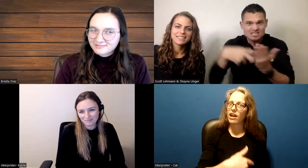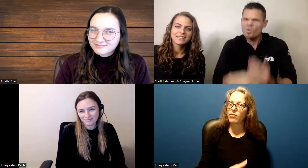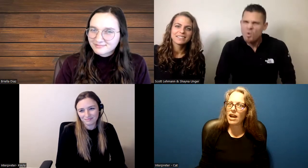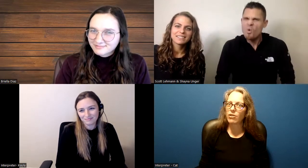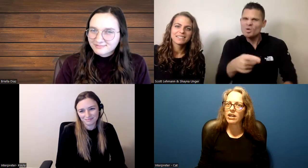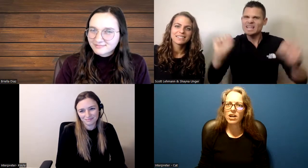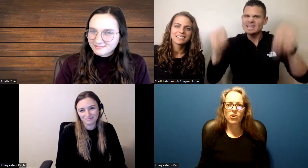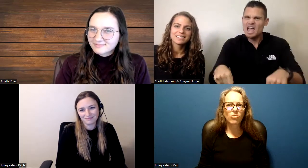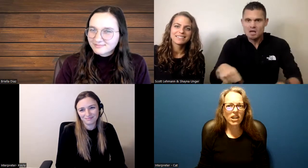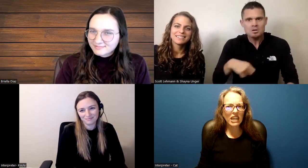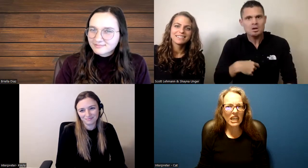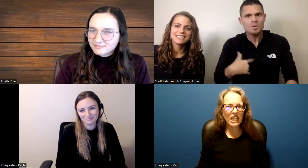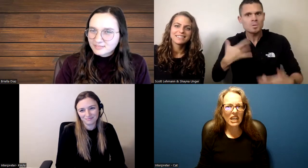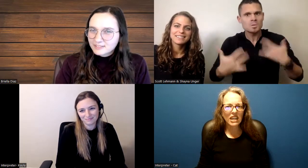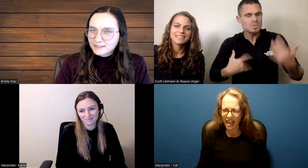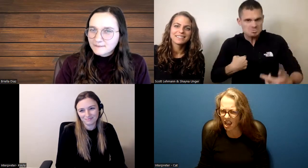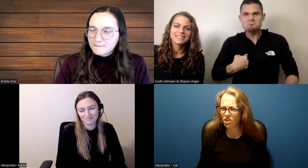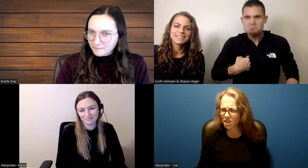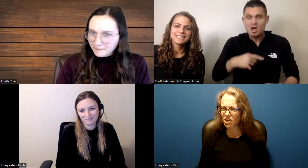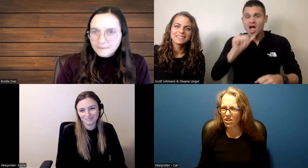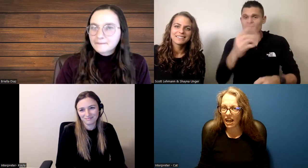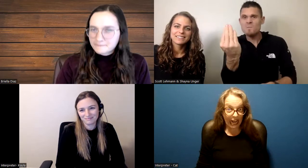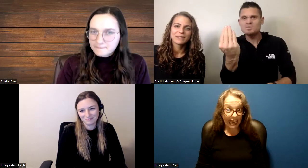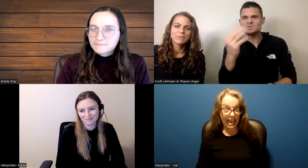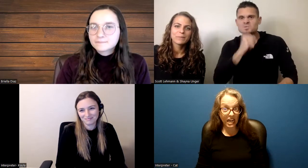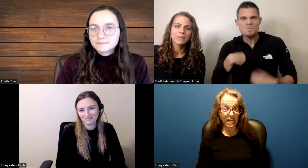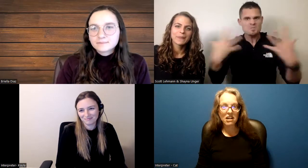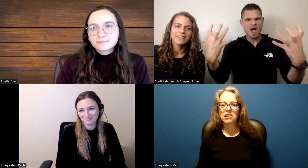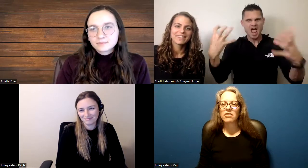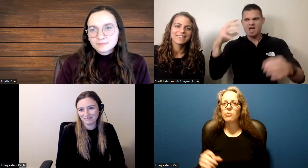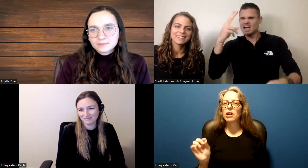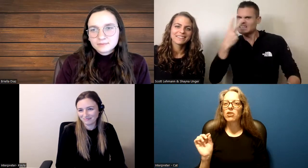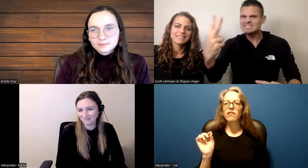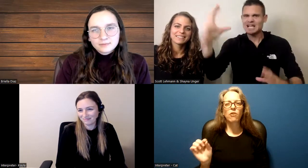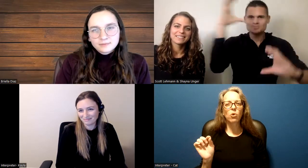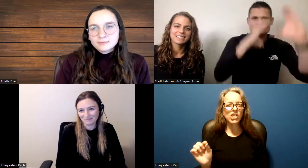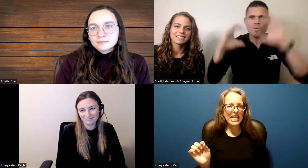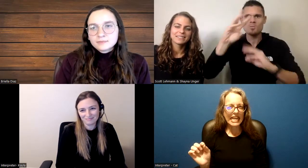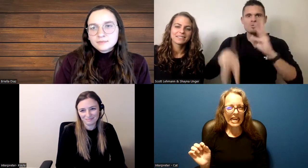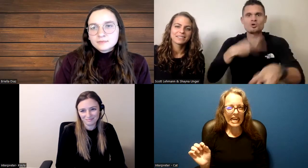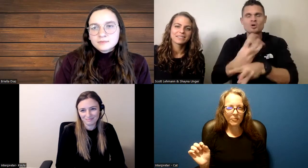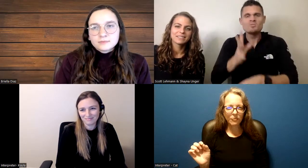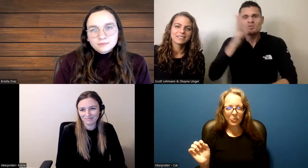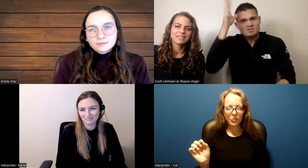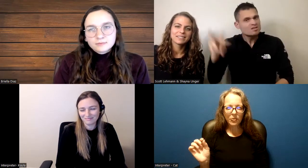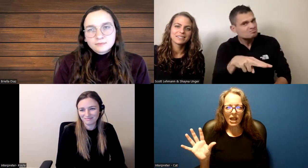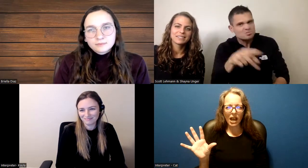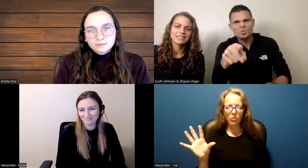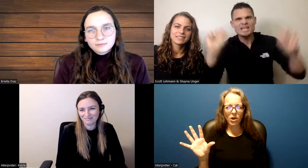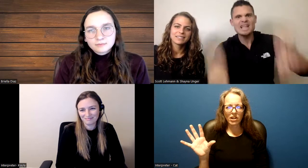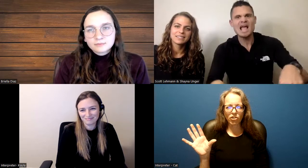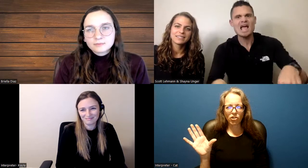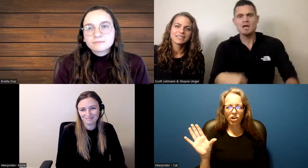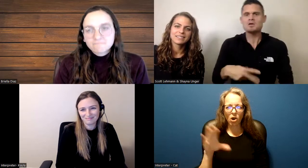you fly around. Really? Yeah, you can do that. I can. Then when I was like 14,